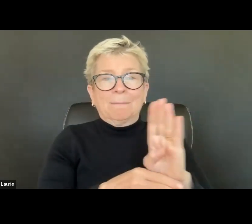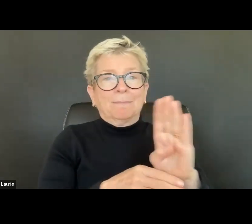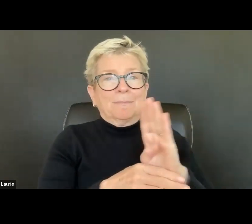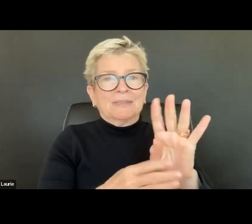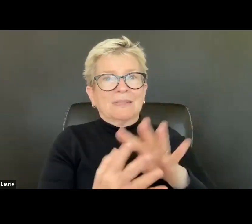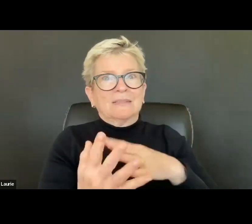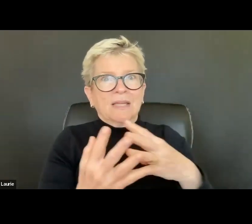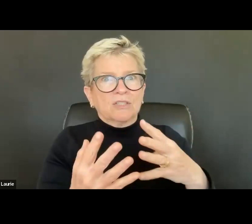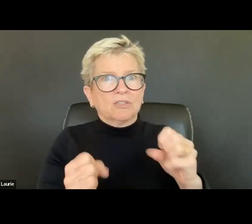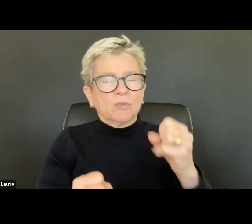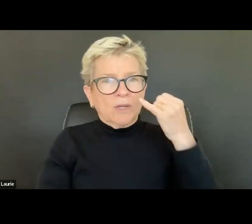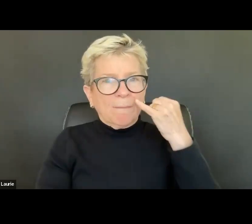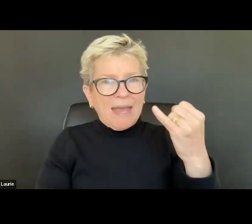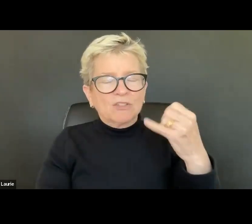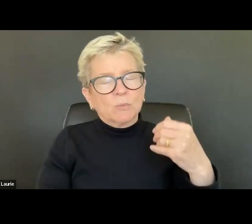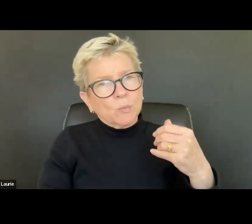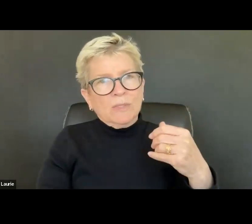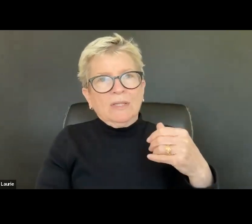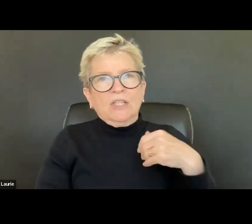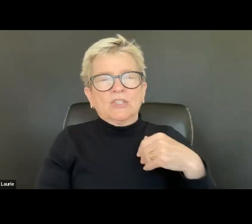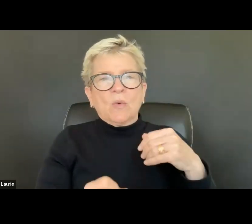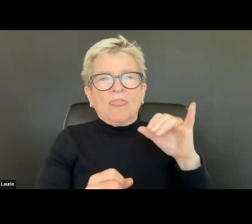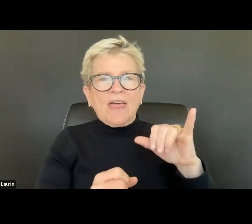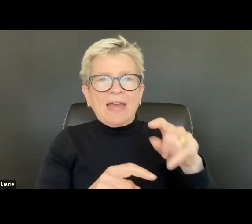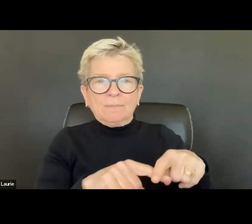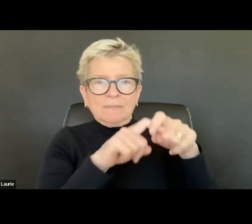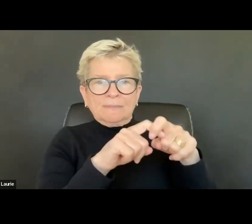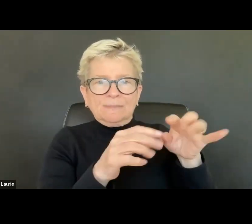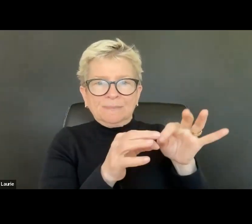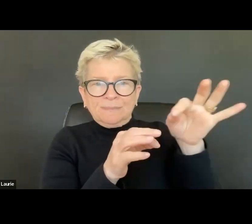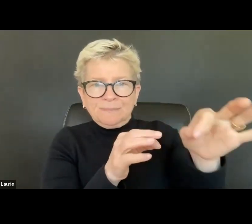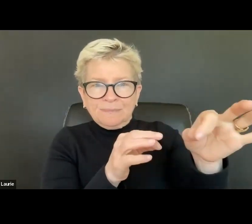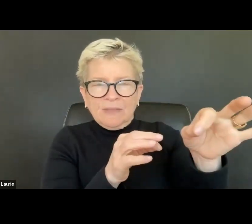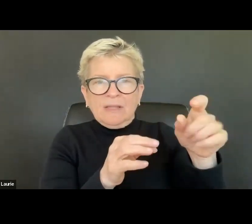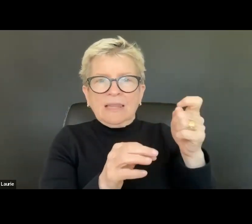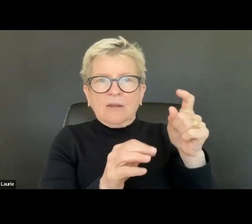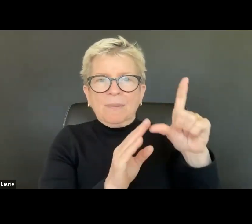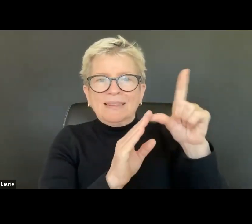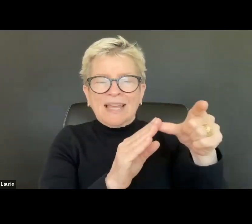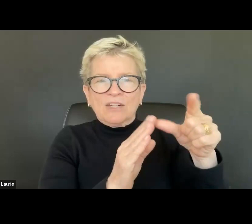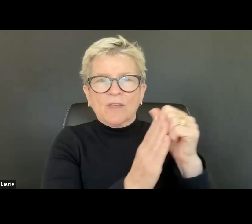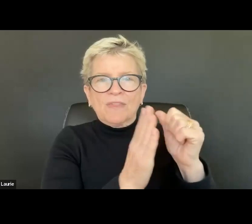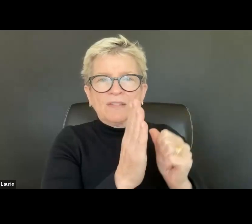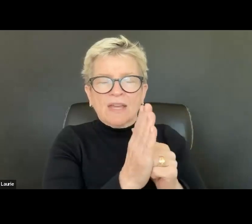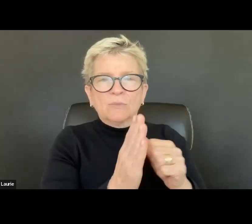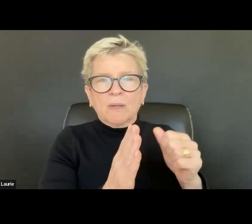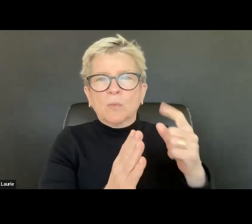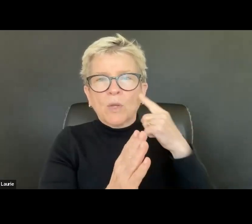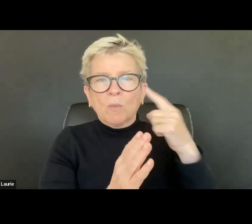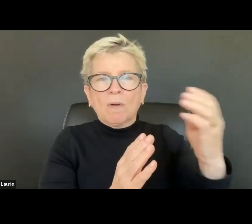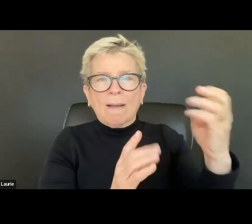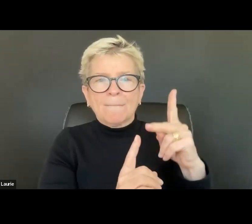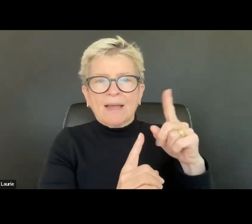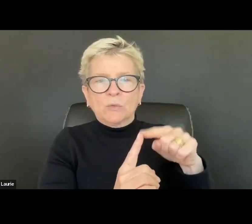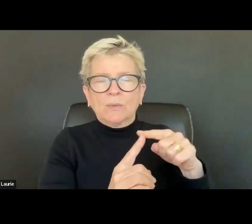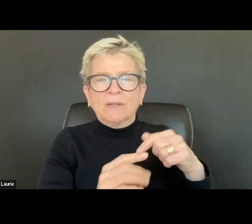can imagine. So we're going to move that item to a little bit later in our agenda, so stay tuned for